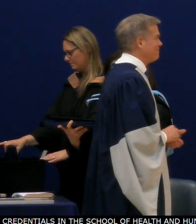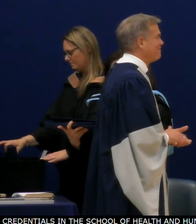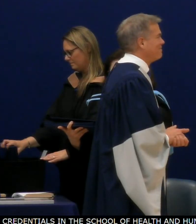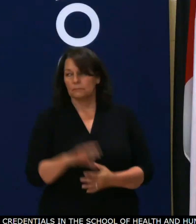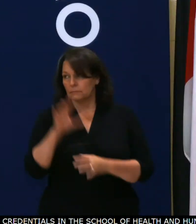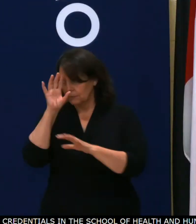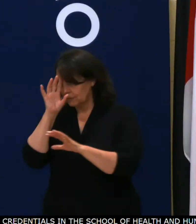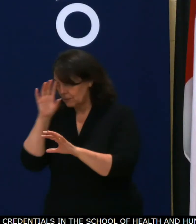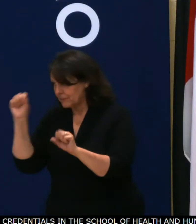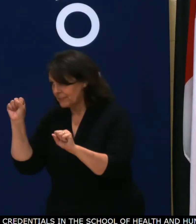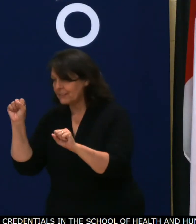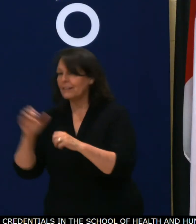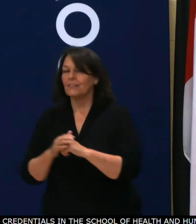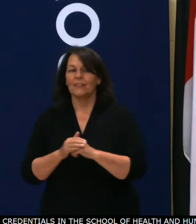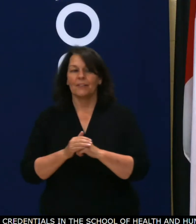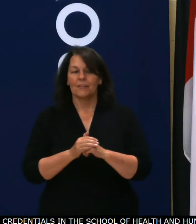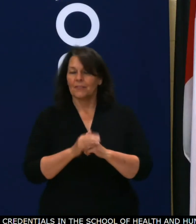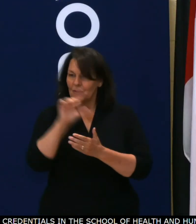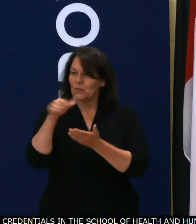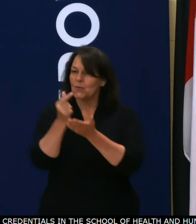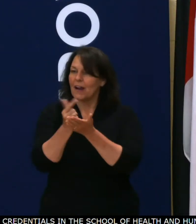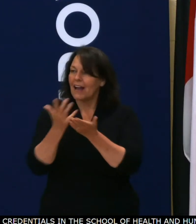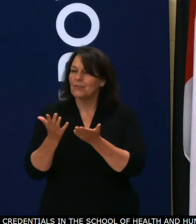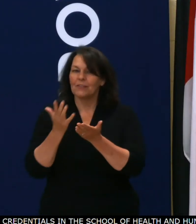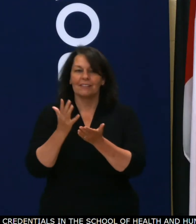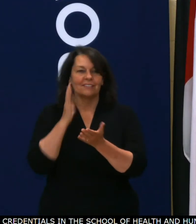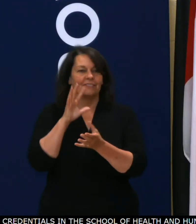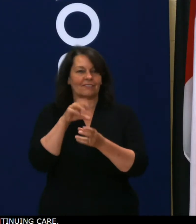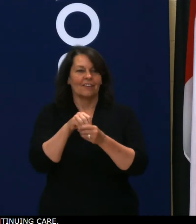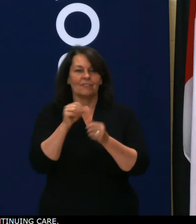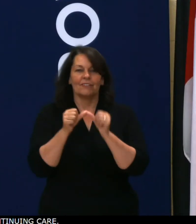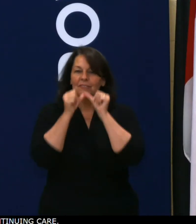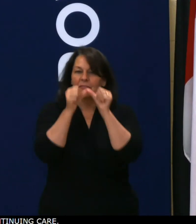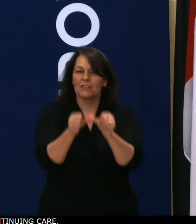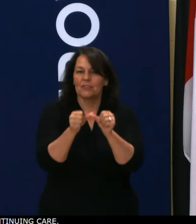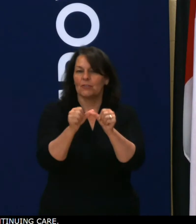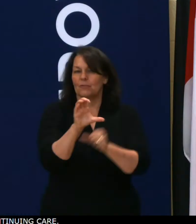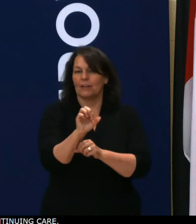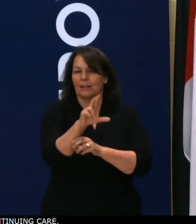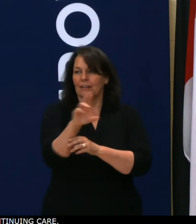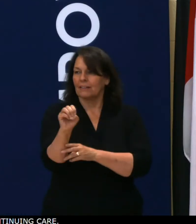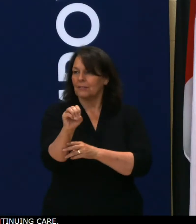Mr. President, the graduates in continuing care.